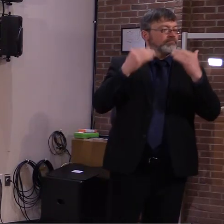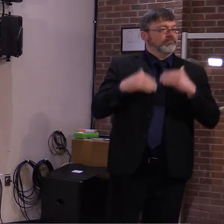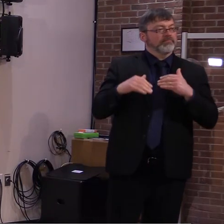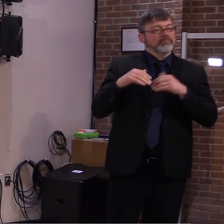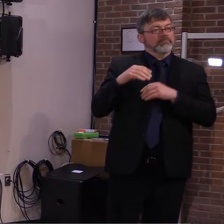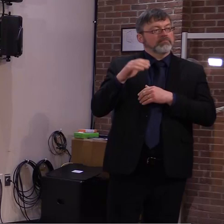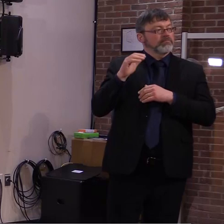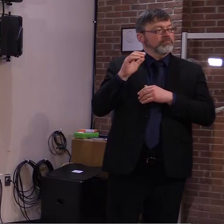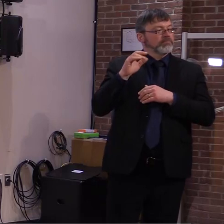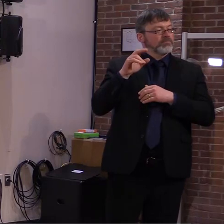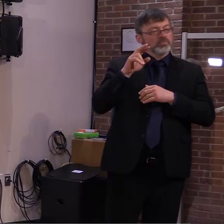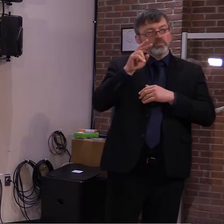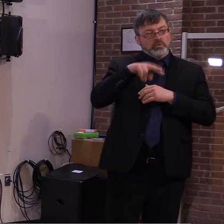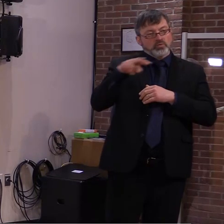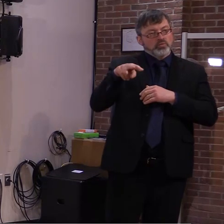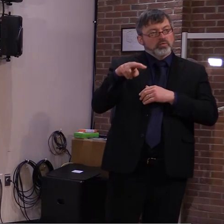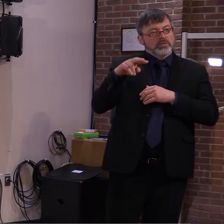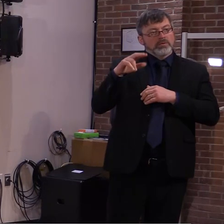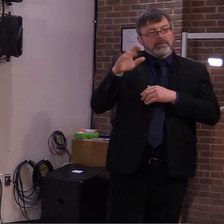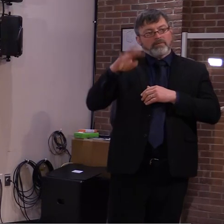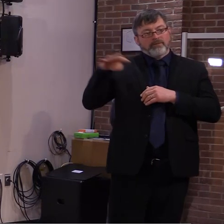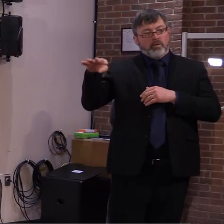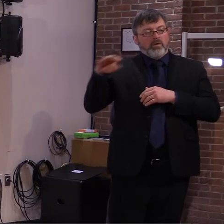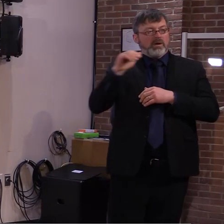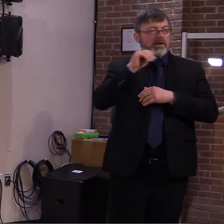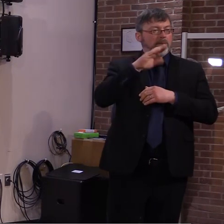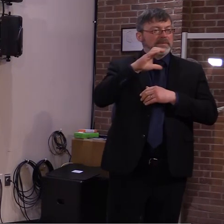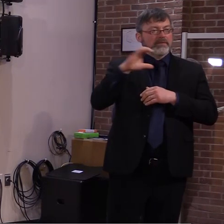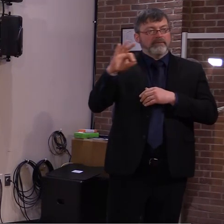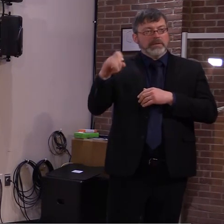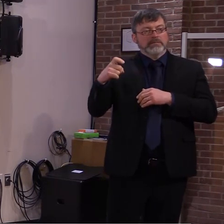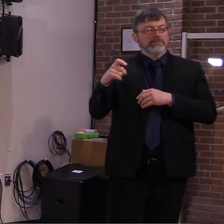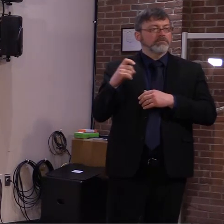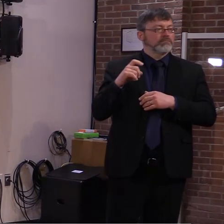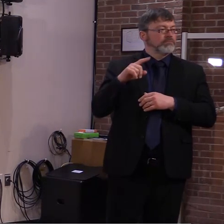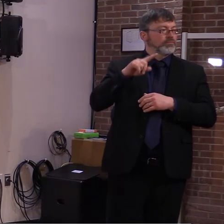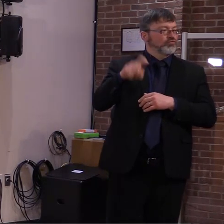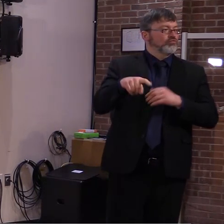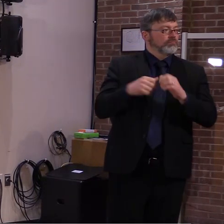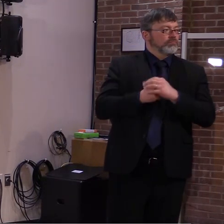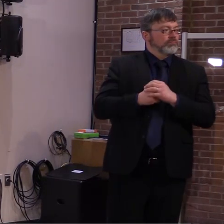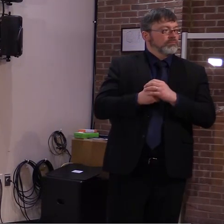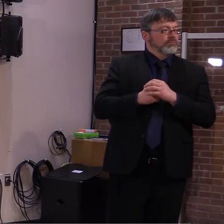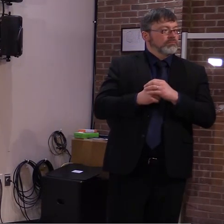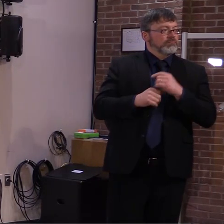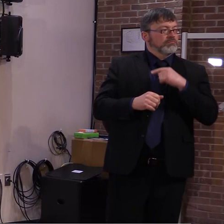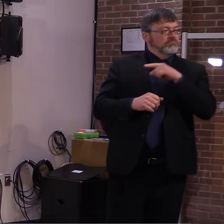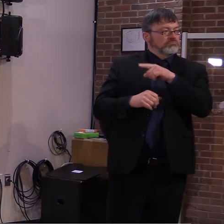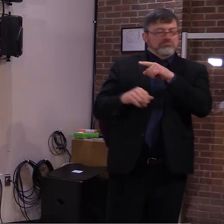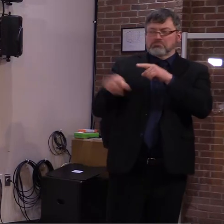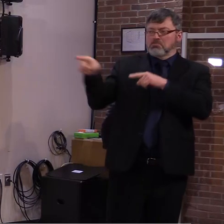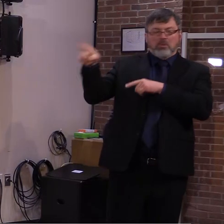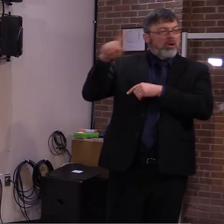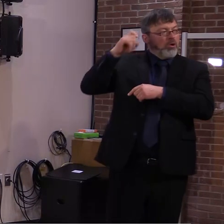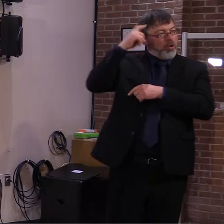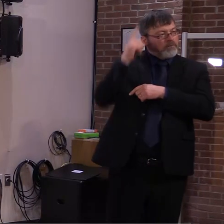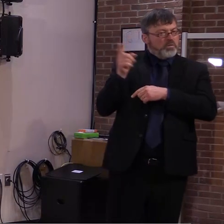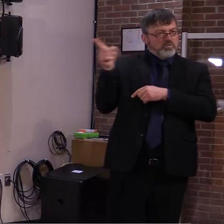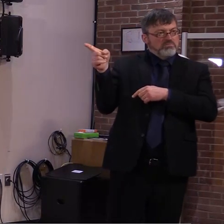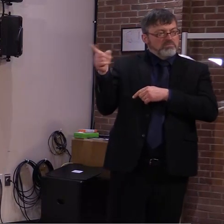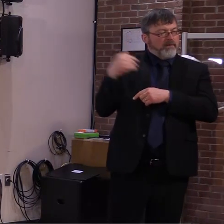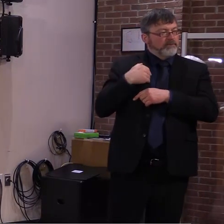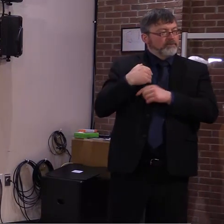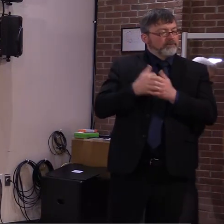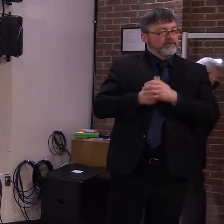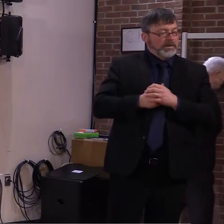Yeah, question for Governor Scott. So one of the goals now for the legislature when it comes to pensions is creating that task force over